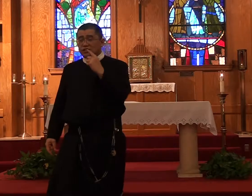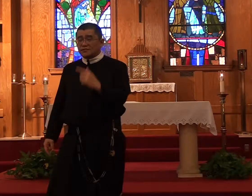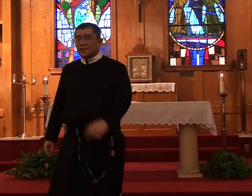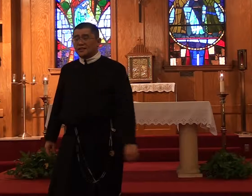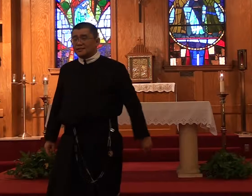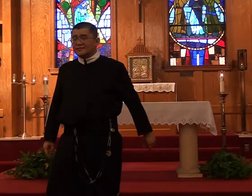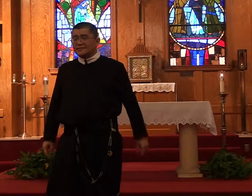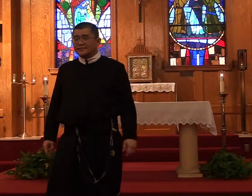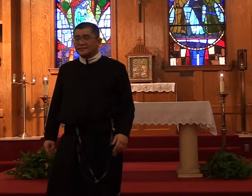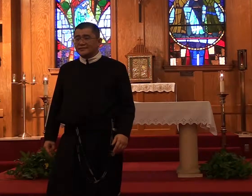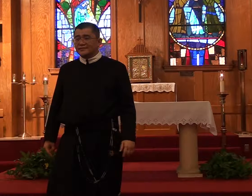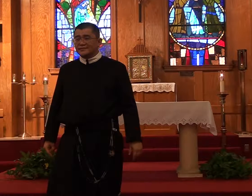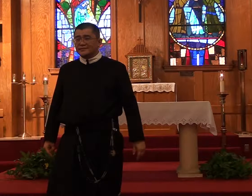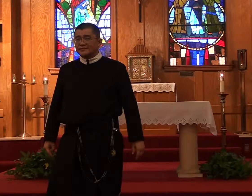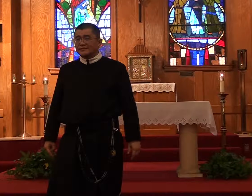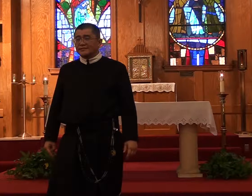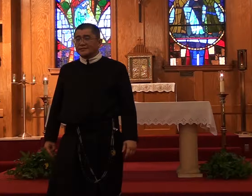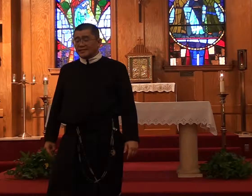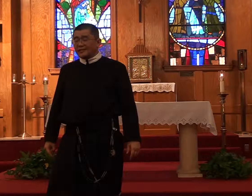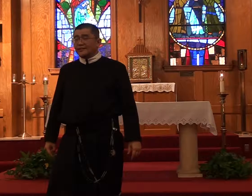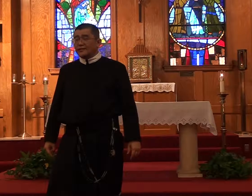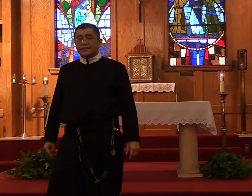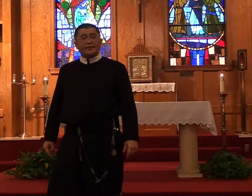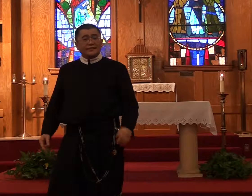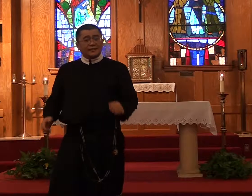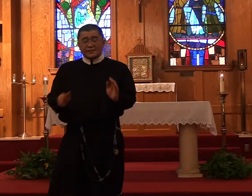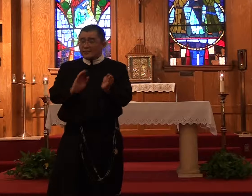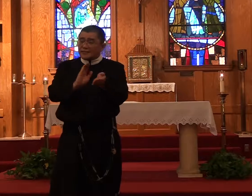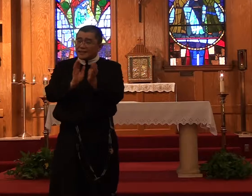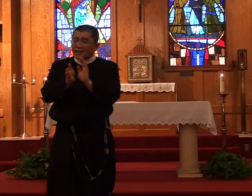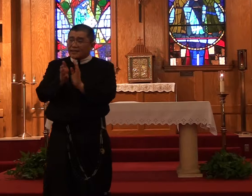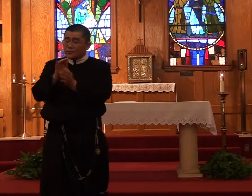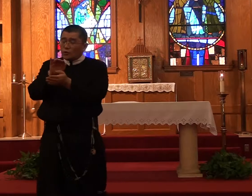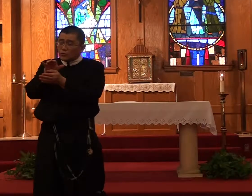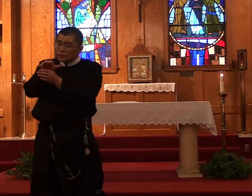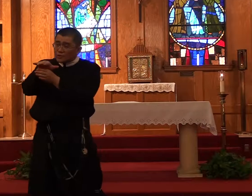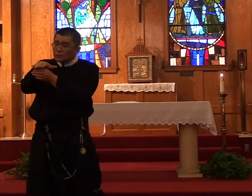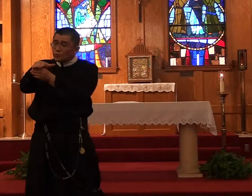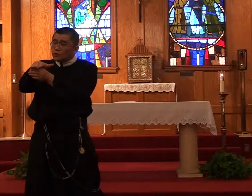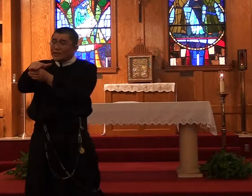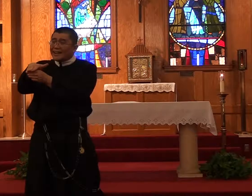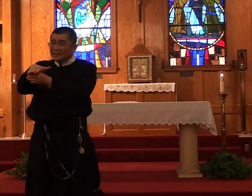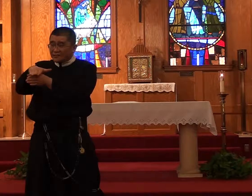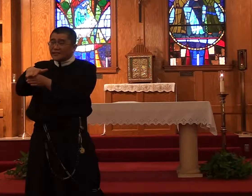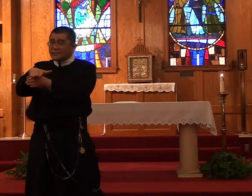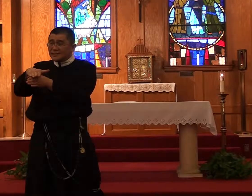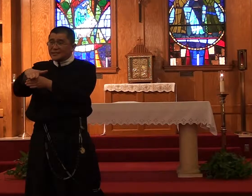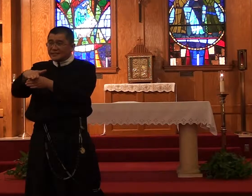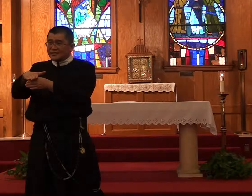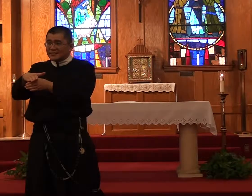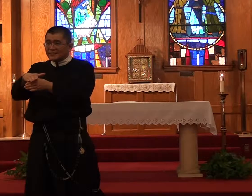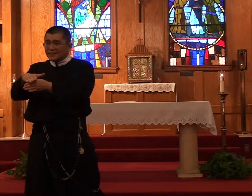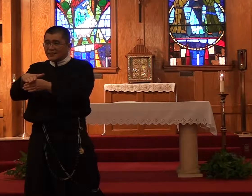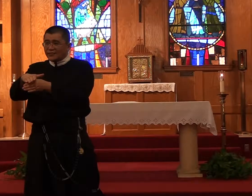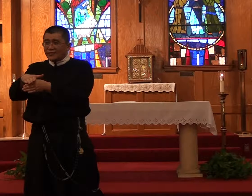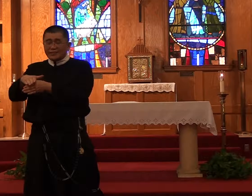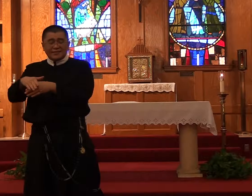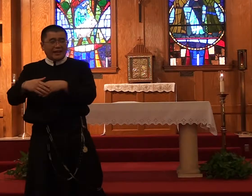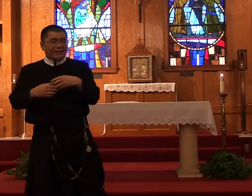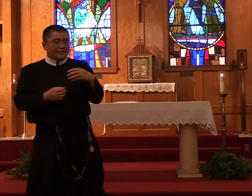of God. And that you know, that kind of almost like on the borderline of heresies, and when I can